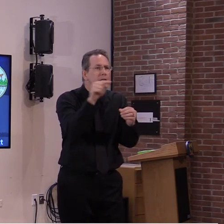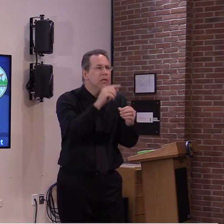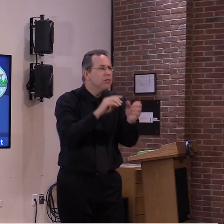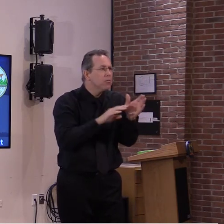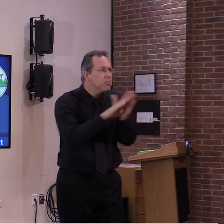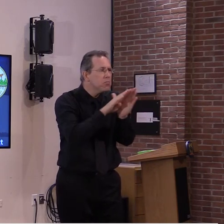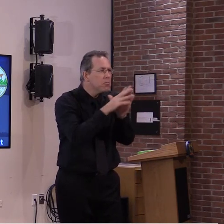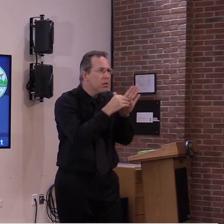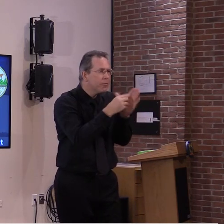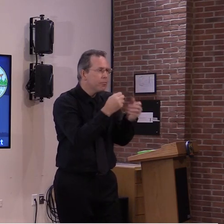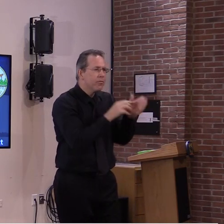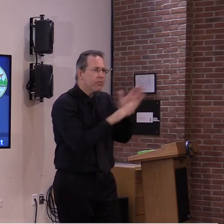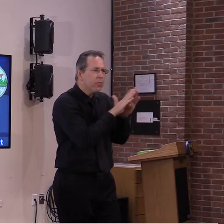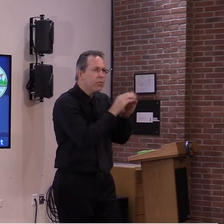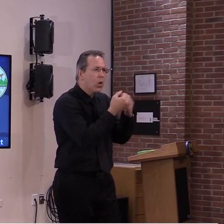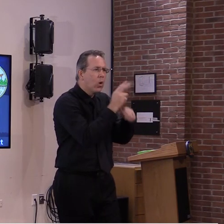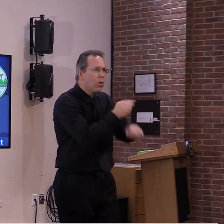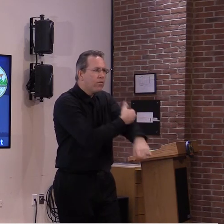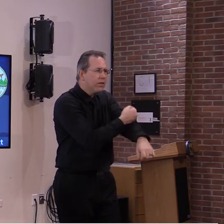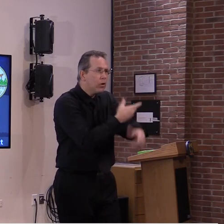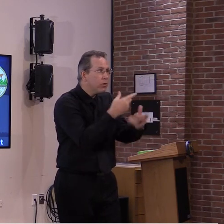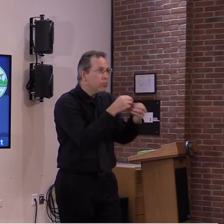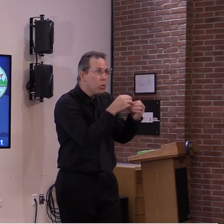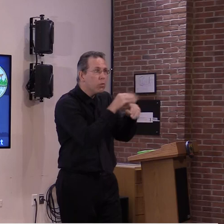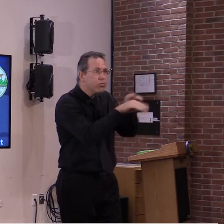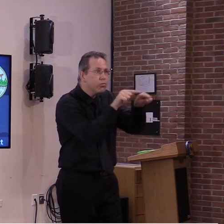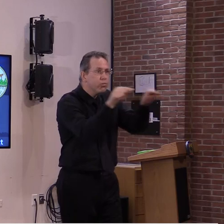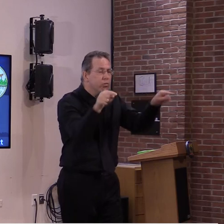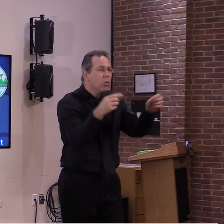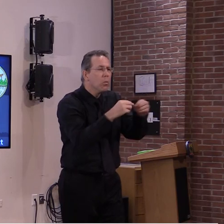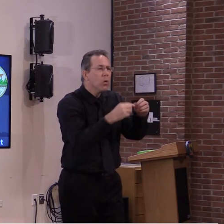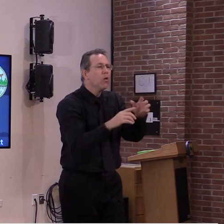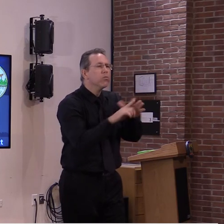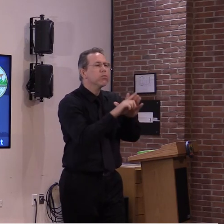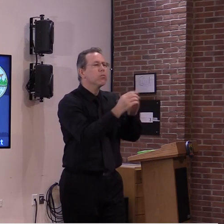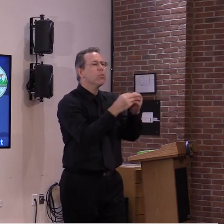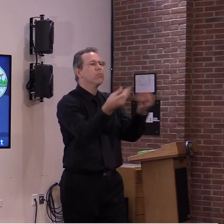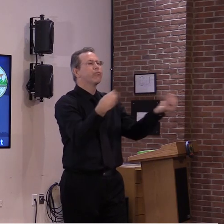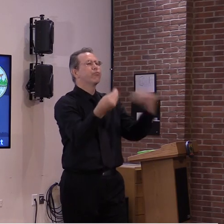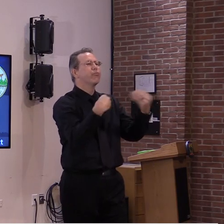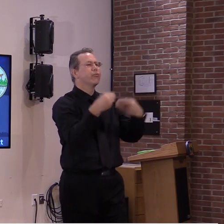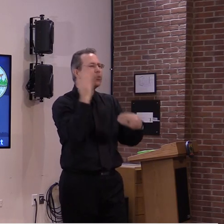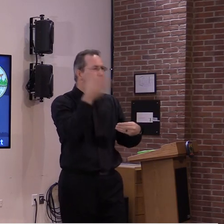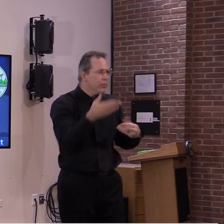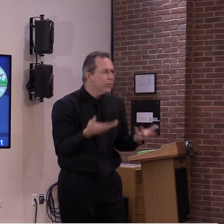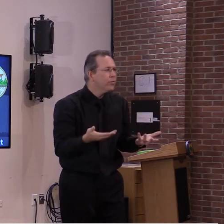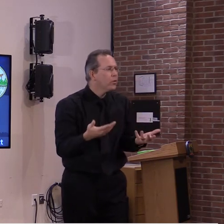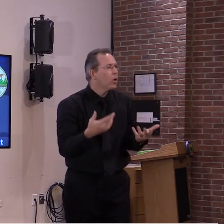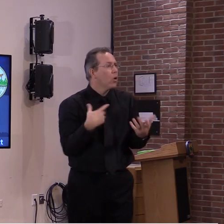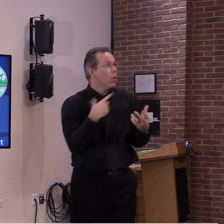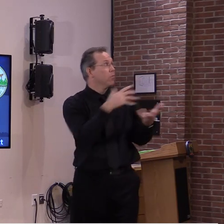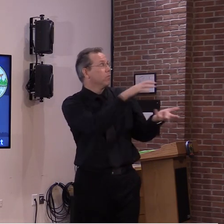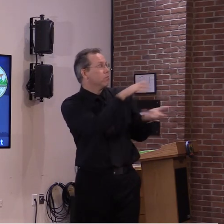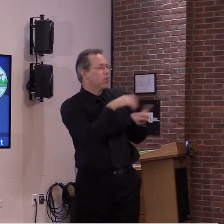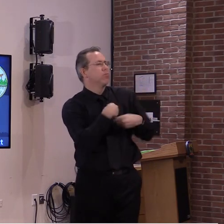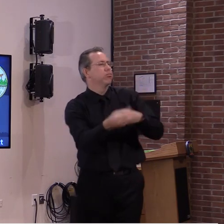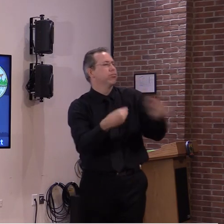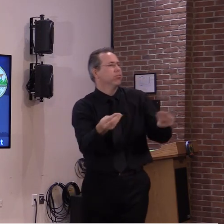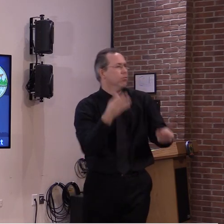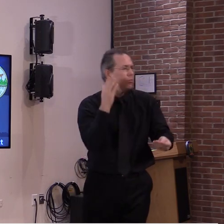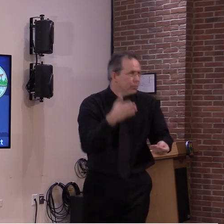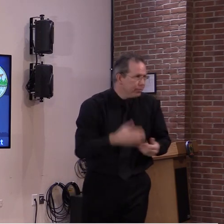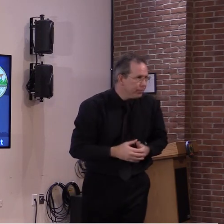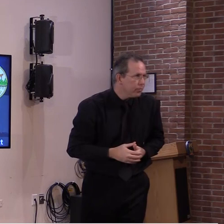we have of safe vaccines, the more we'll be able to distribute. So it's hard to come up with a timeline at this